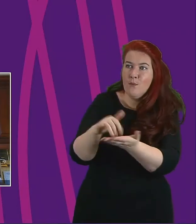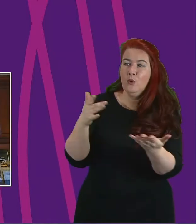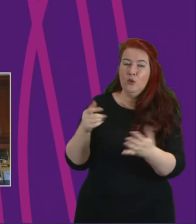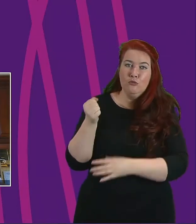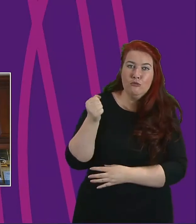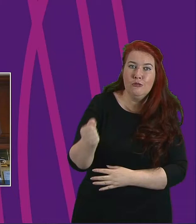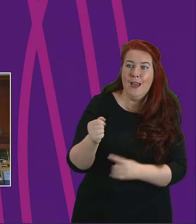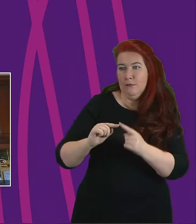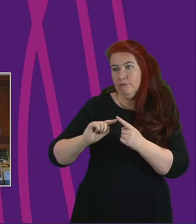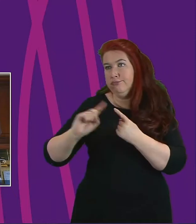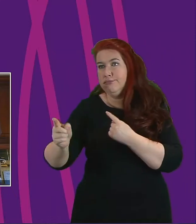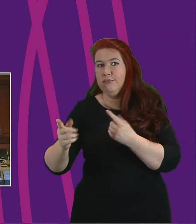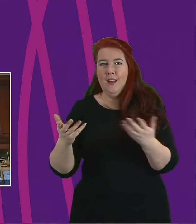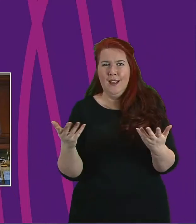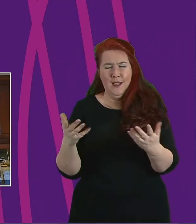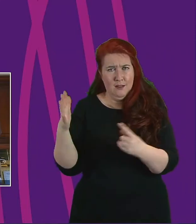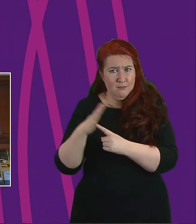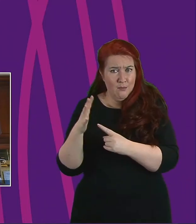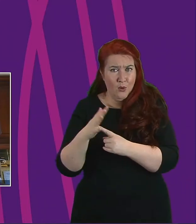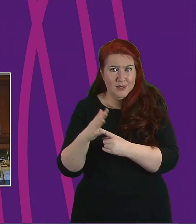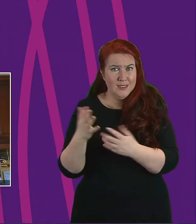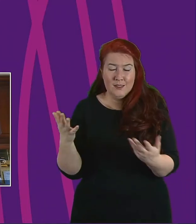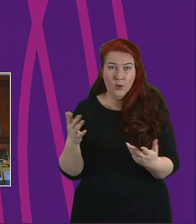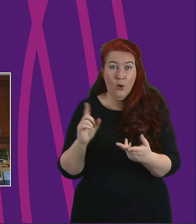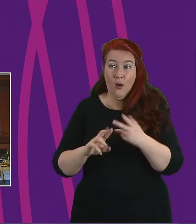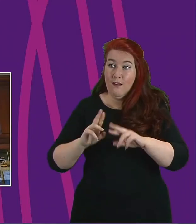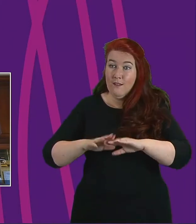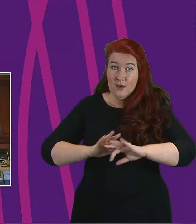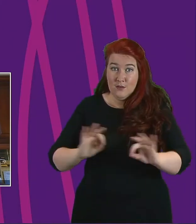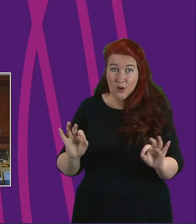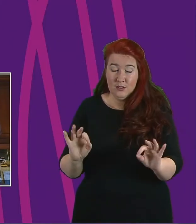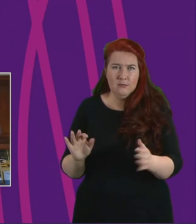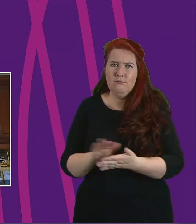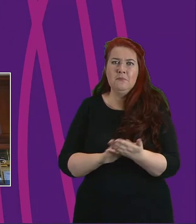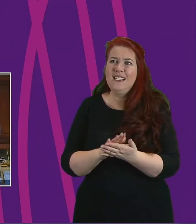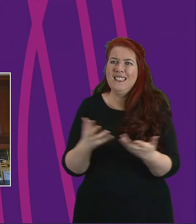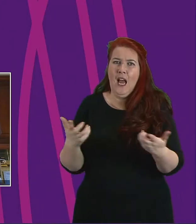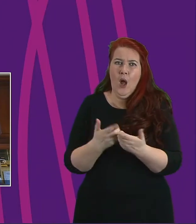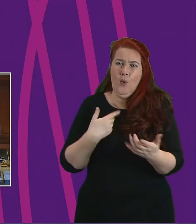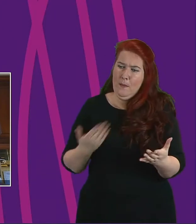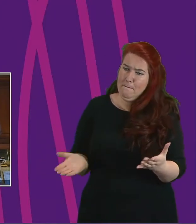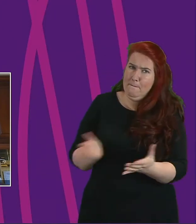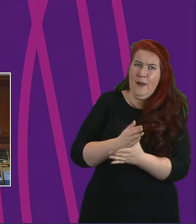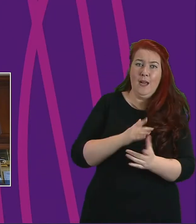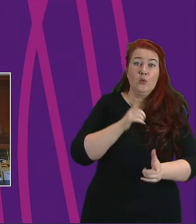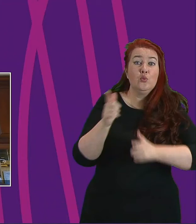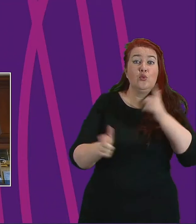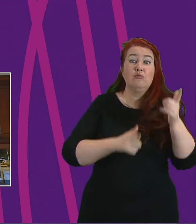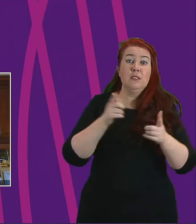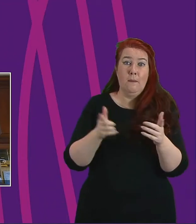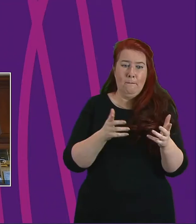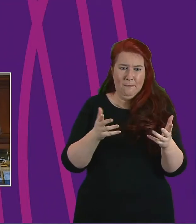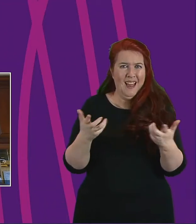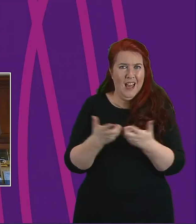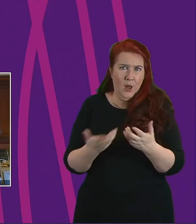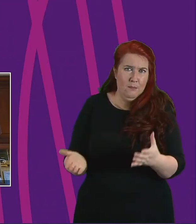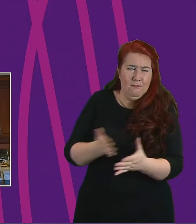onward destination, it's going to make the task of resuming our successful tourist industry that much the